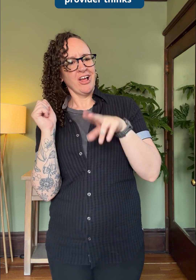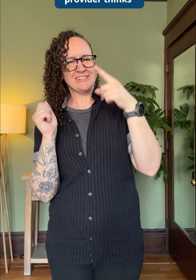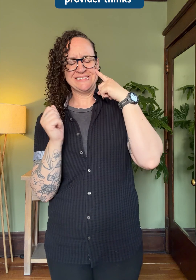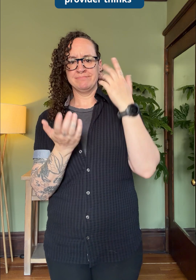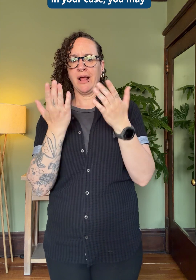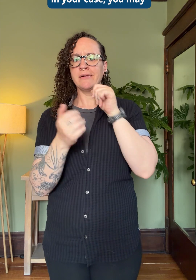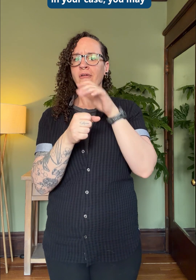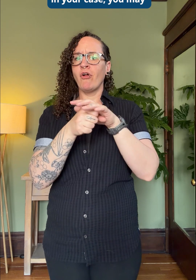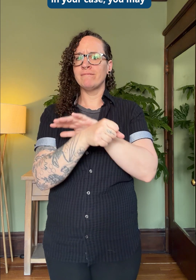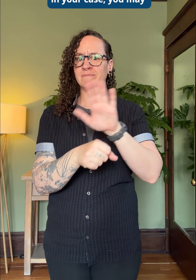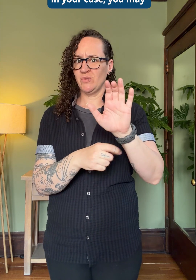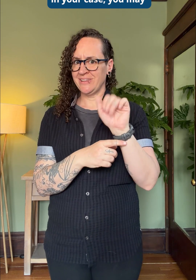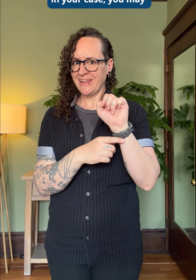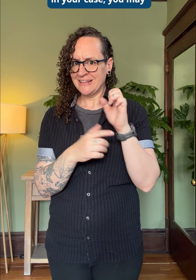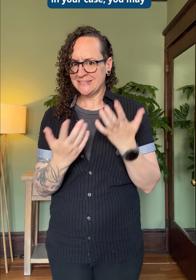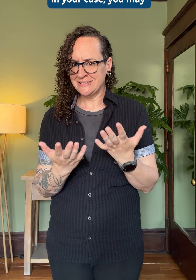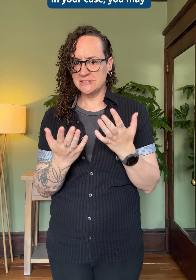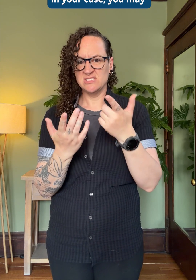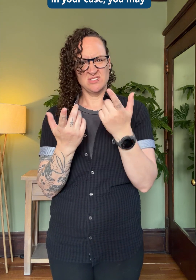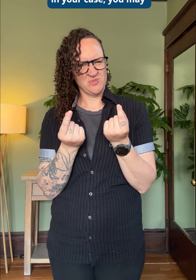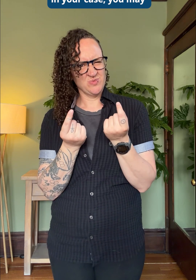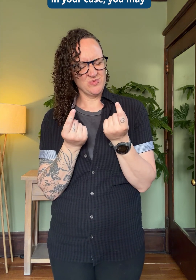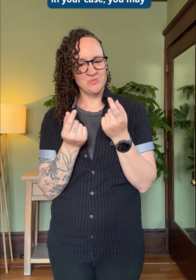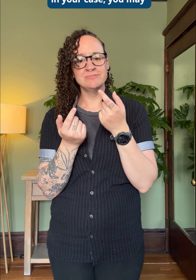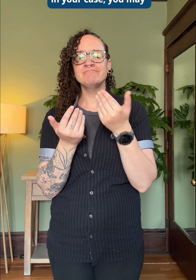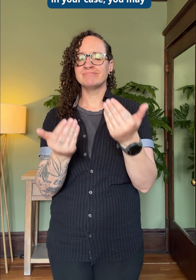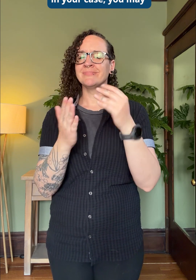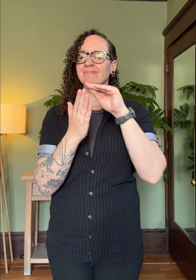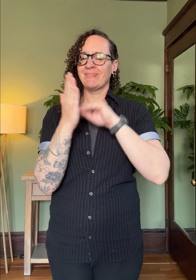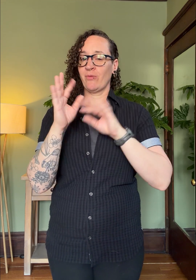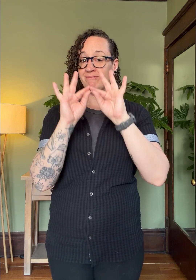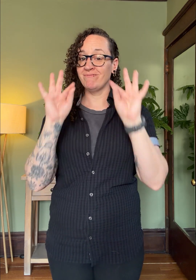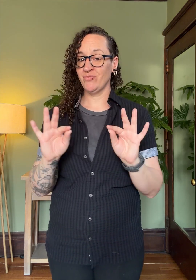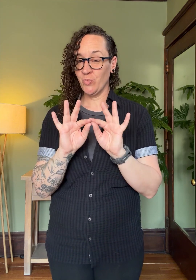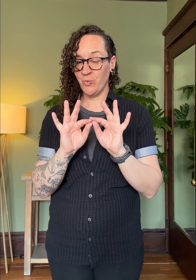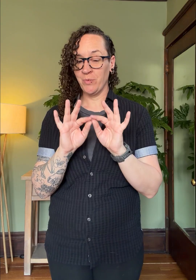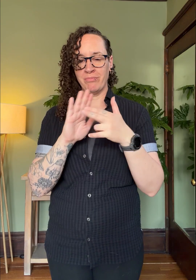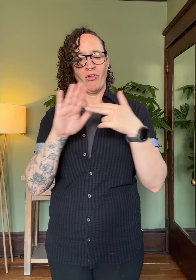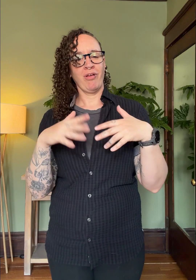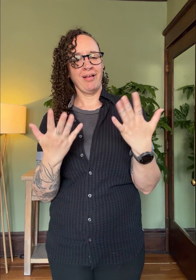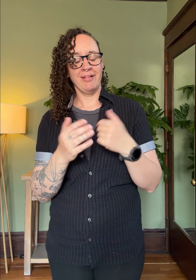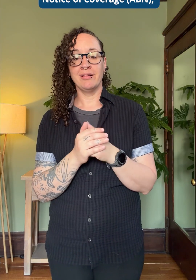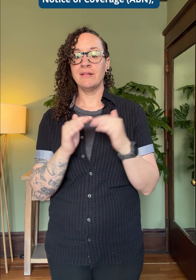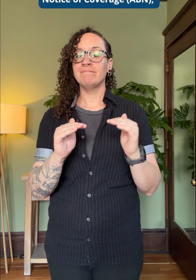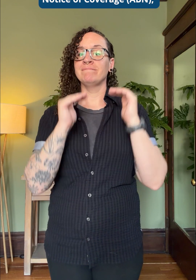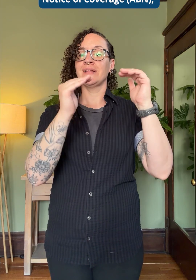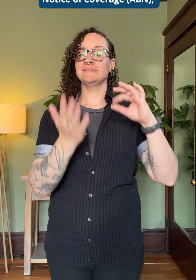may not be covered in your case, you may need to sign a form called the